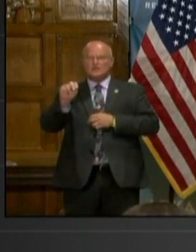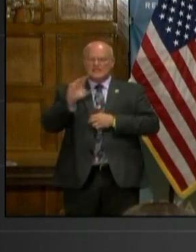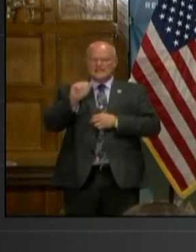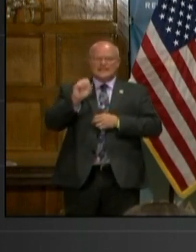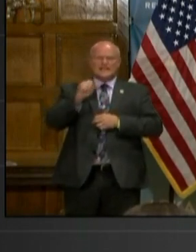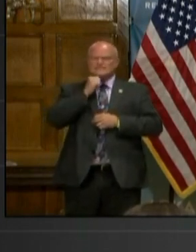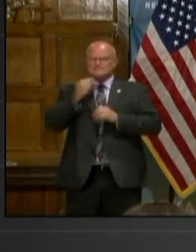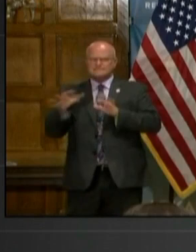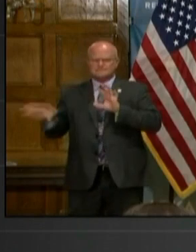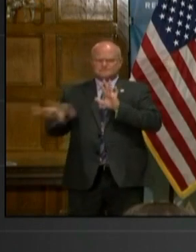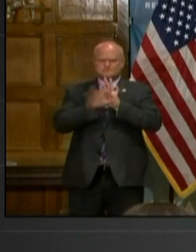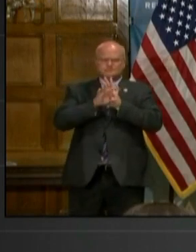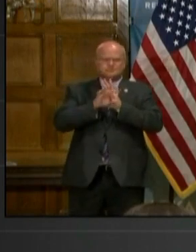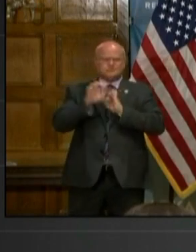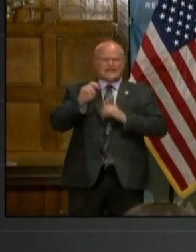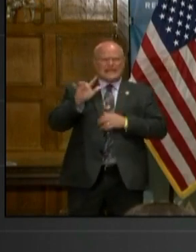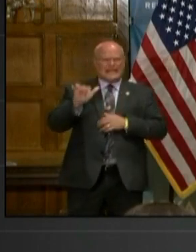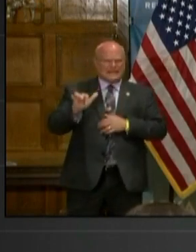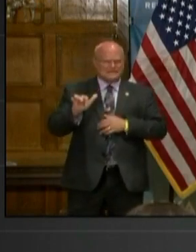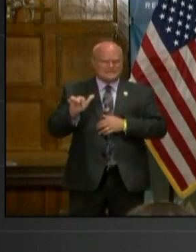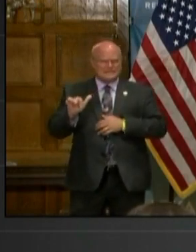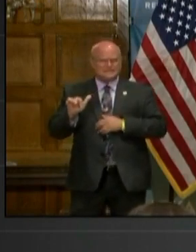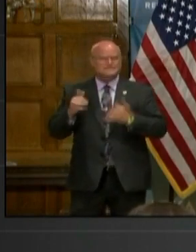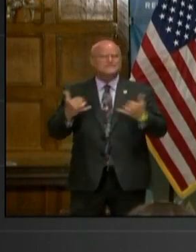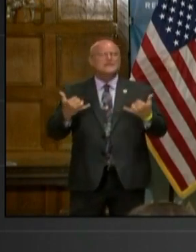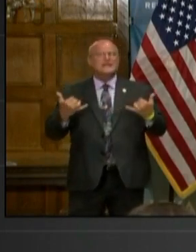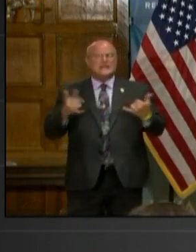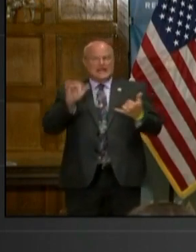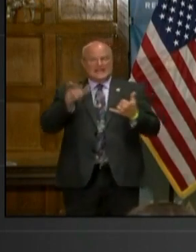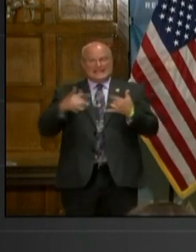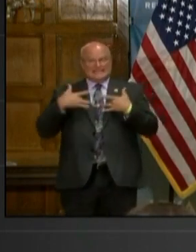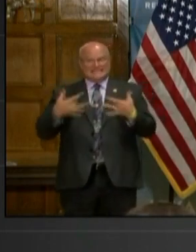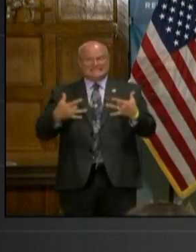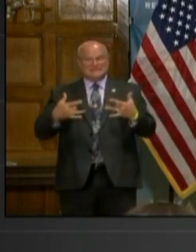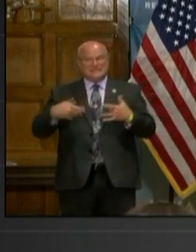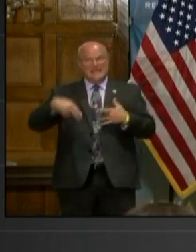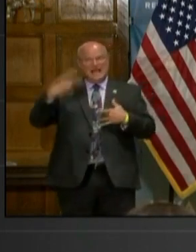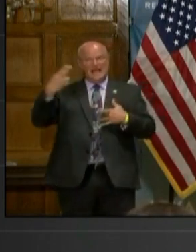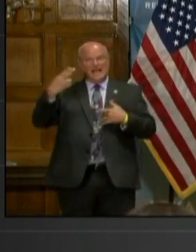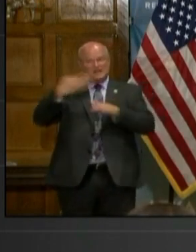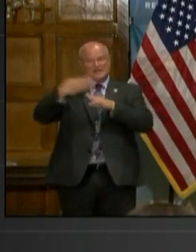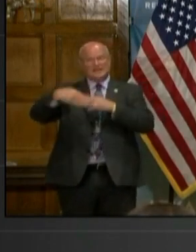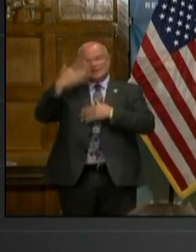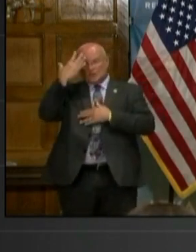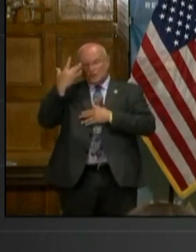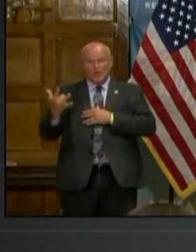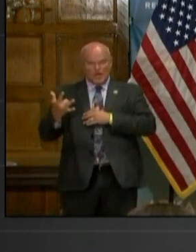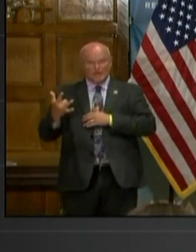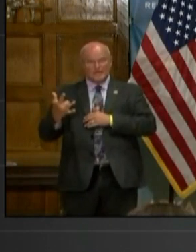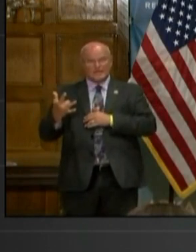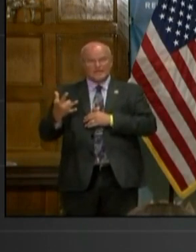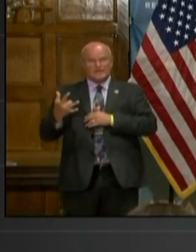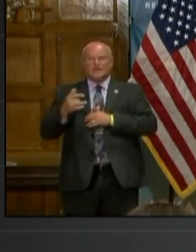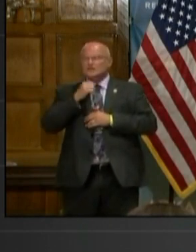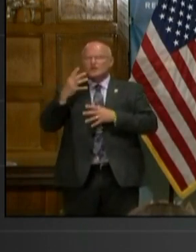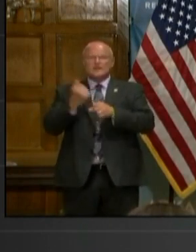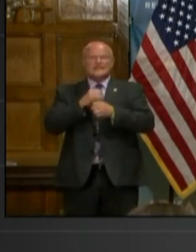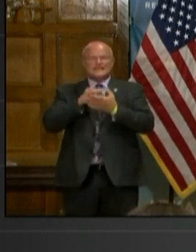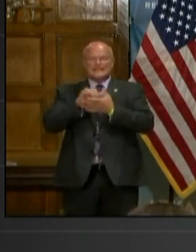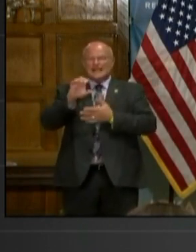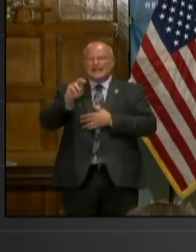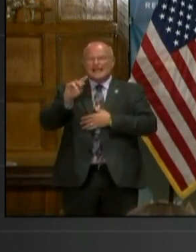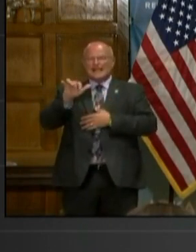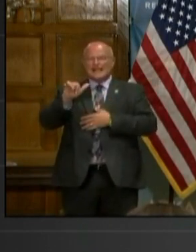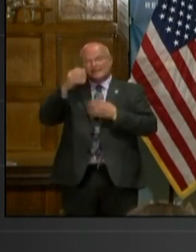able to assign them to a county. Now, that tends to be higher at the end because we don't always get that